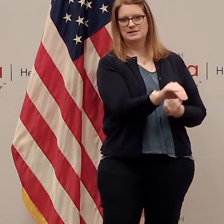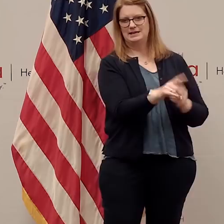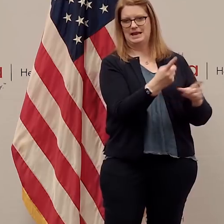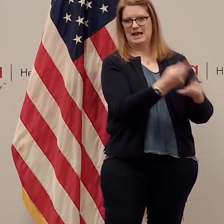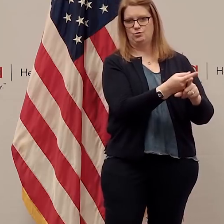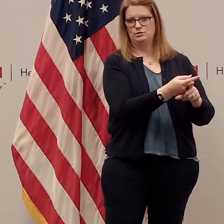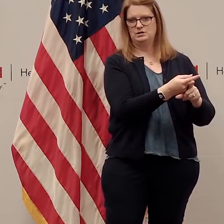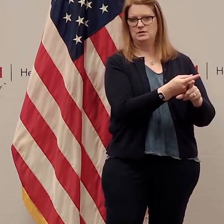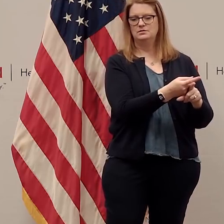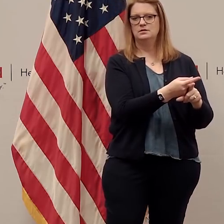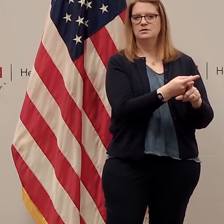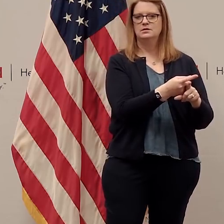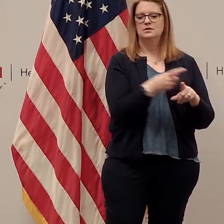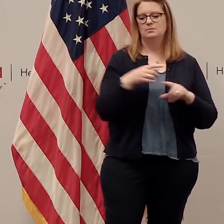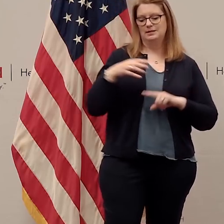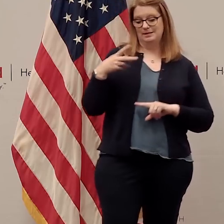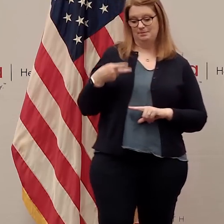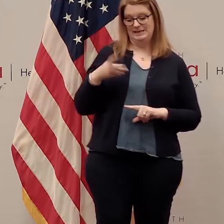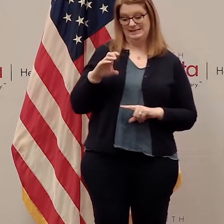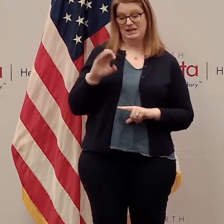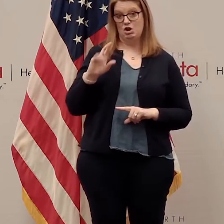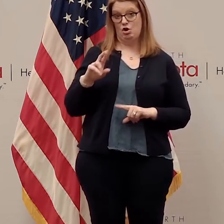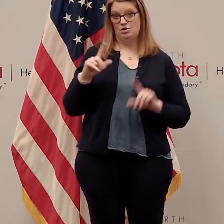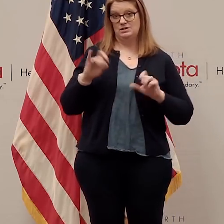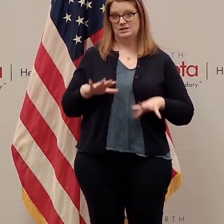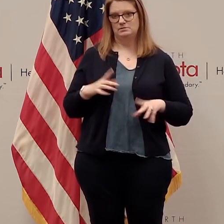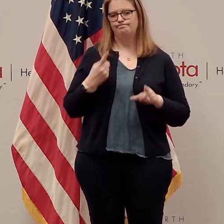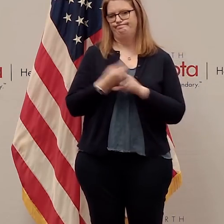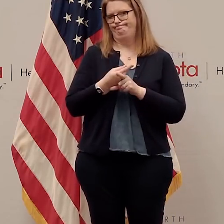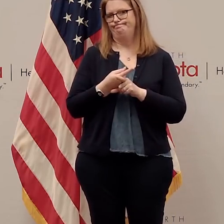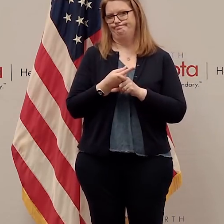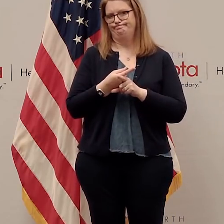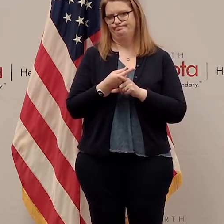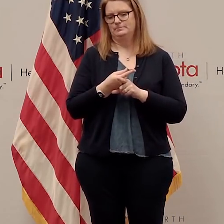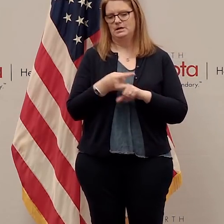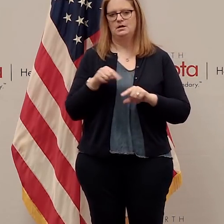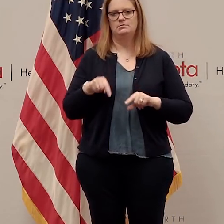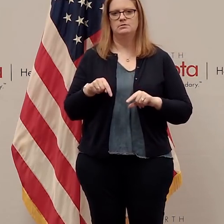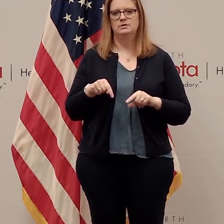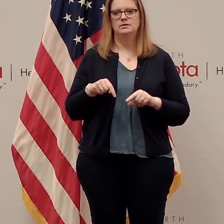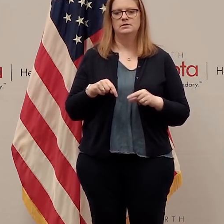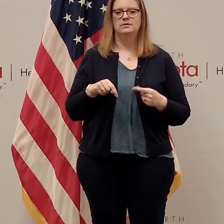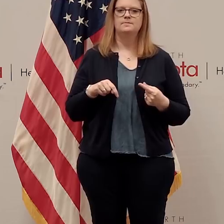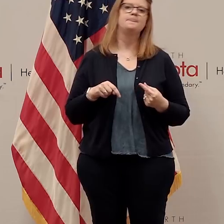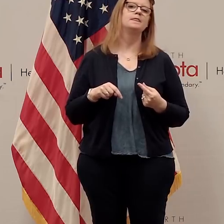but the PCR tests are very, very accurate. I mean, you're talking about